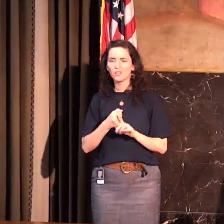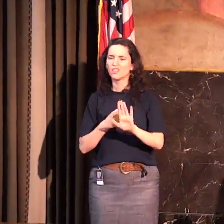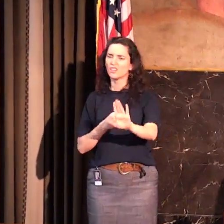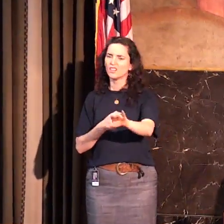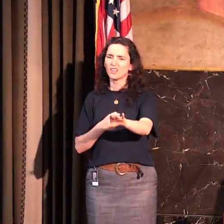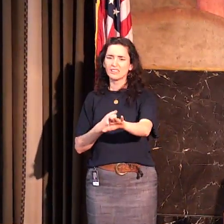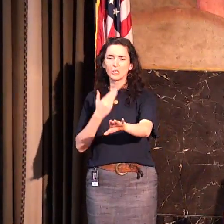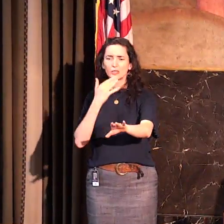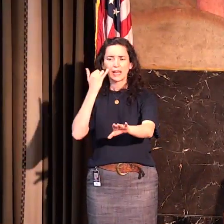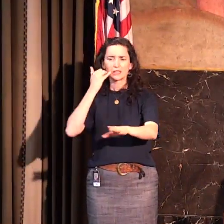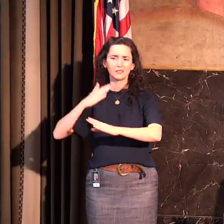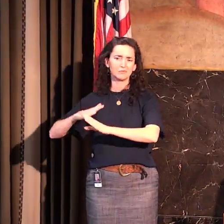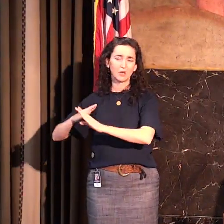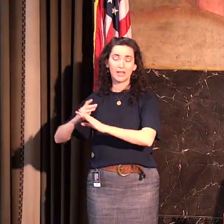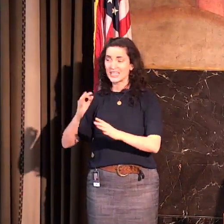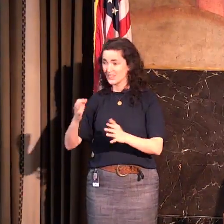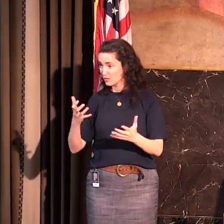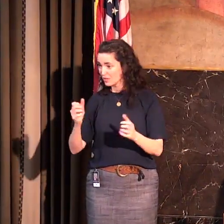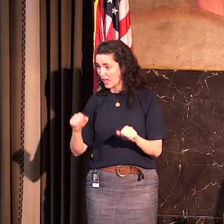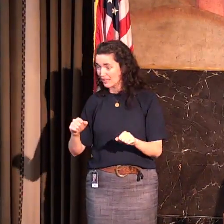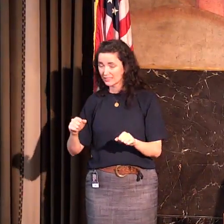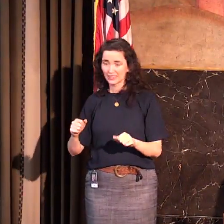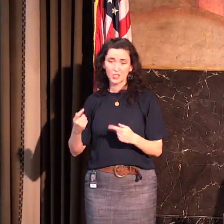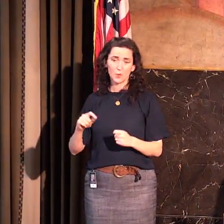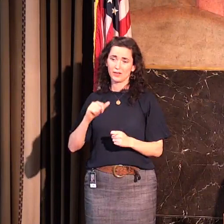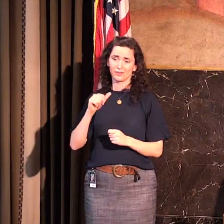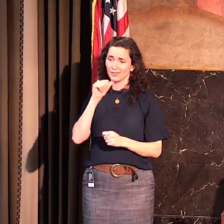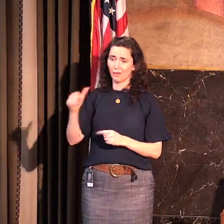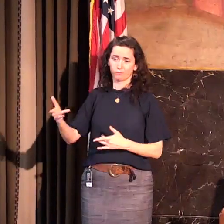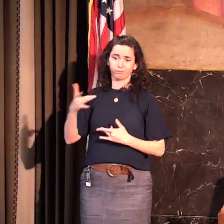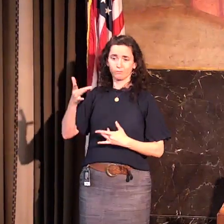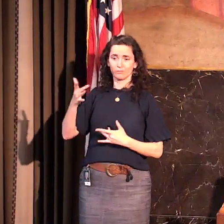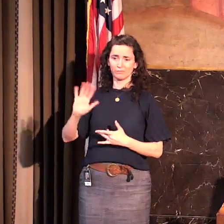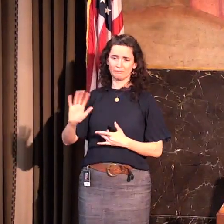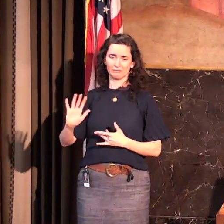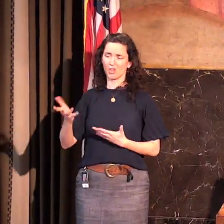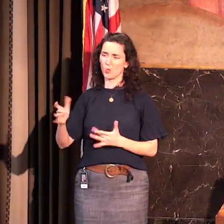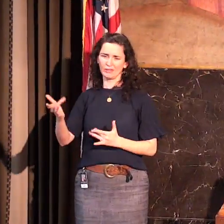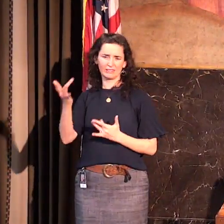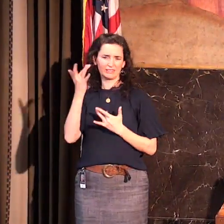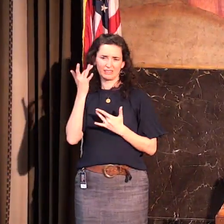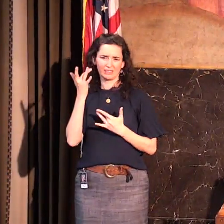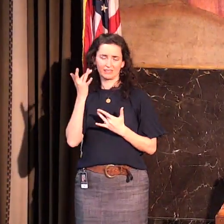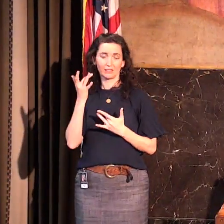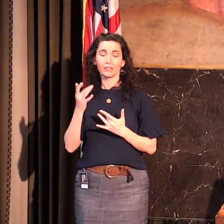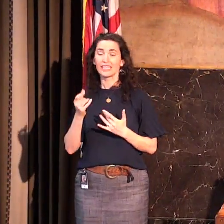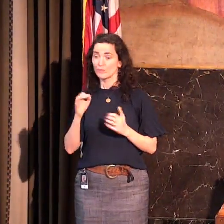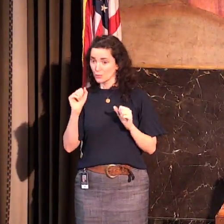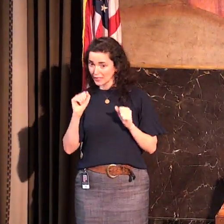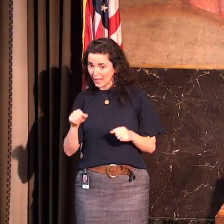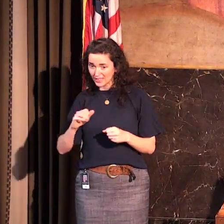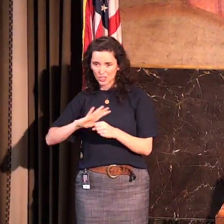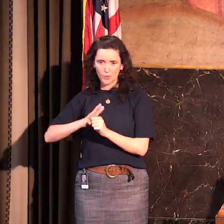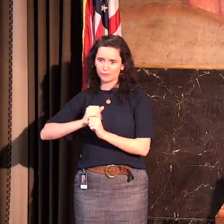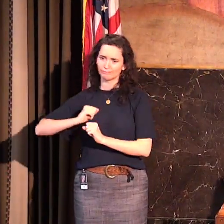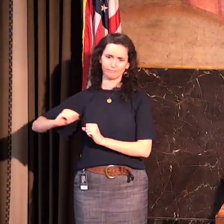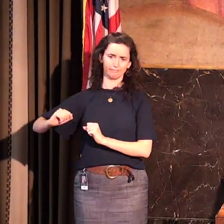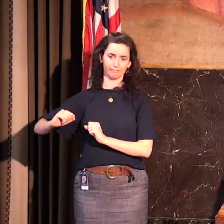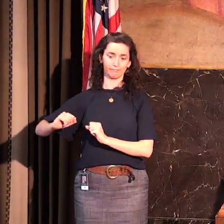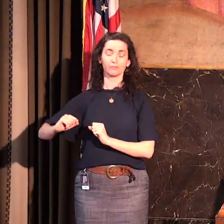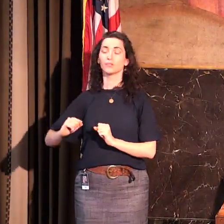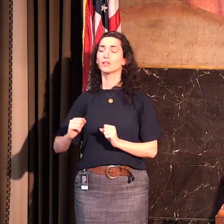it if you have any choice in the matter. You do not want to get COVID if you have any choice in the matter. And the